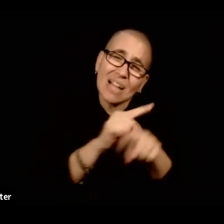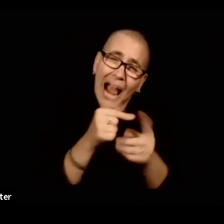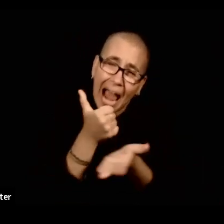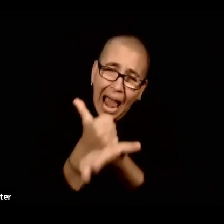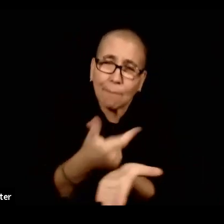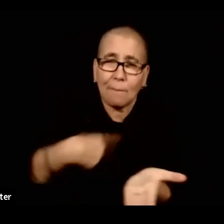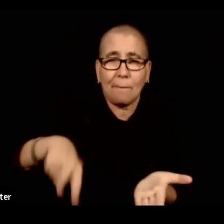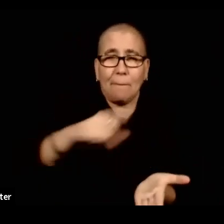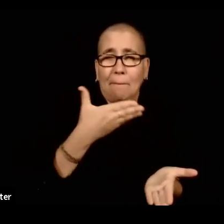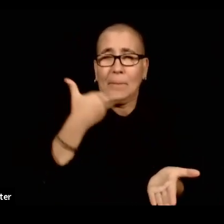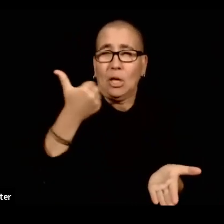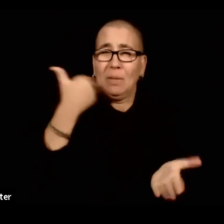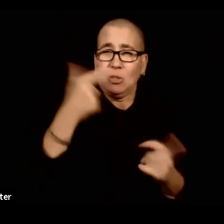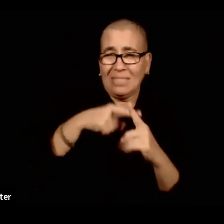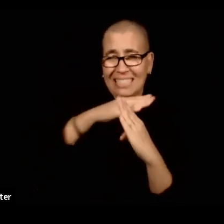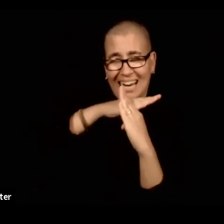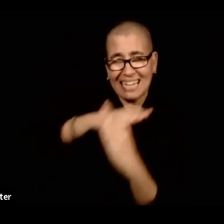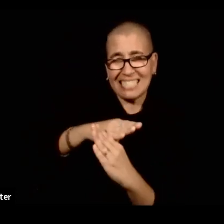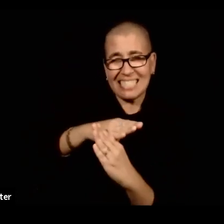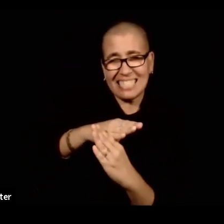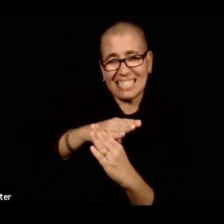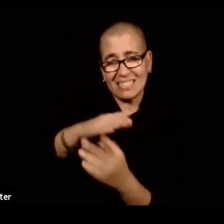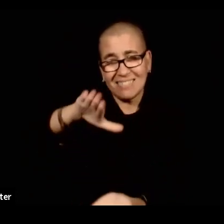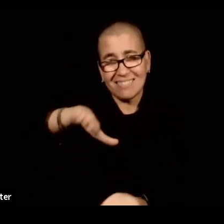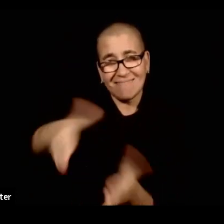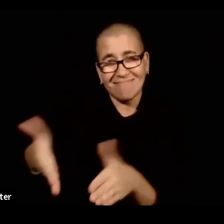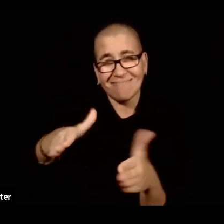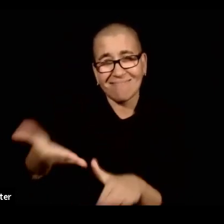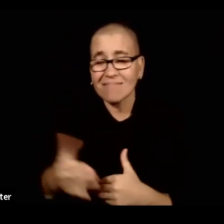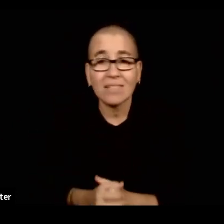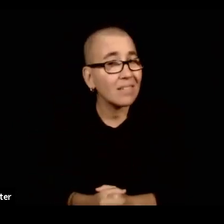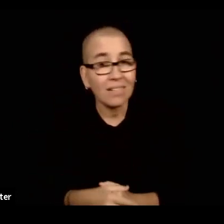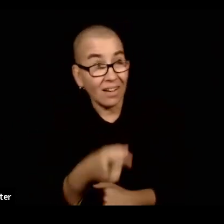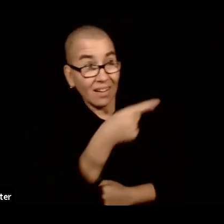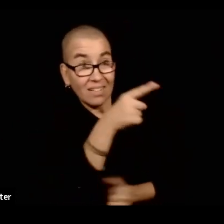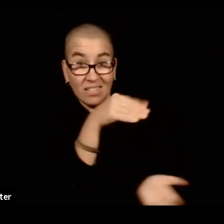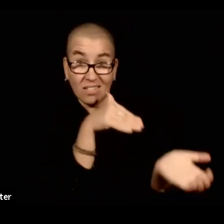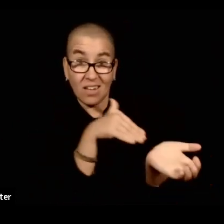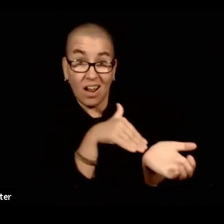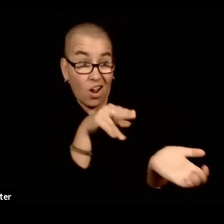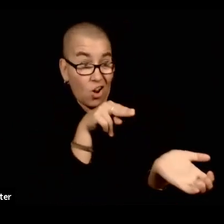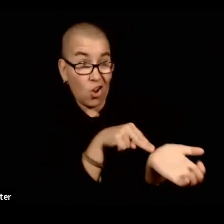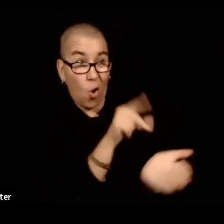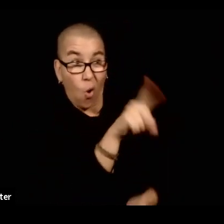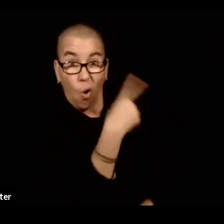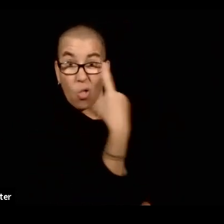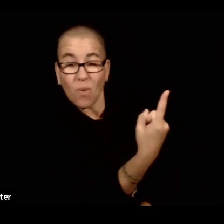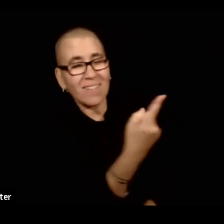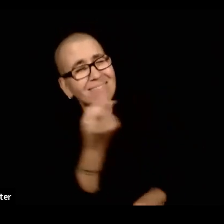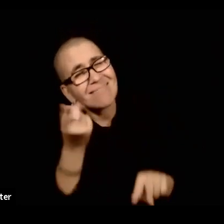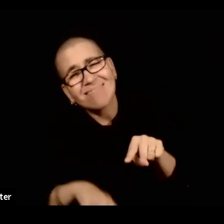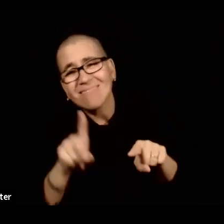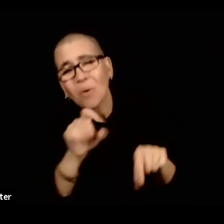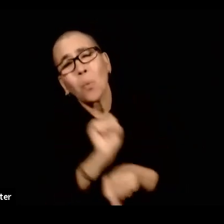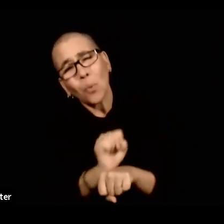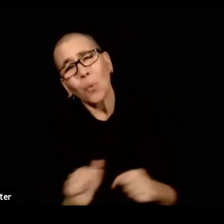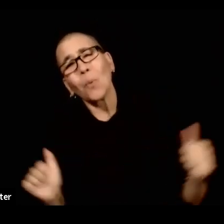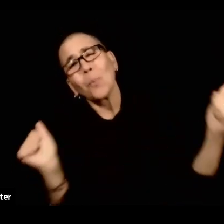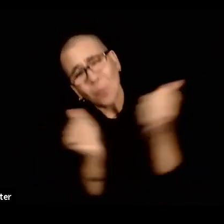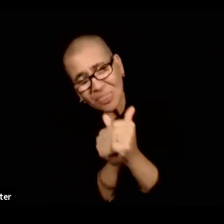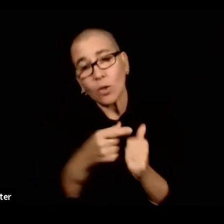it, they can't do it alone. They can't do it for us. We all need Minnesotans to do our parts. And we thank the